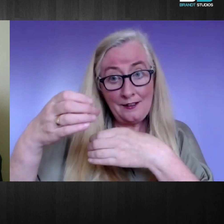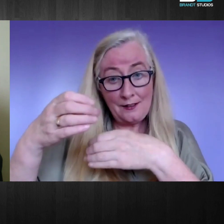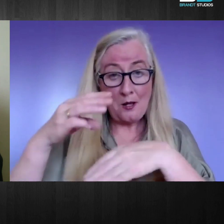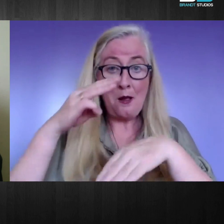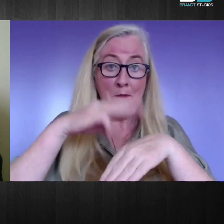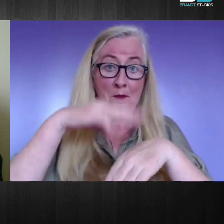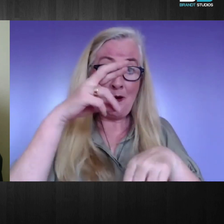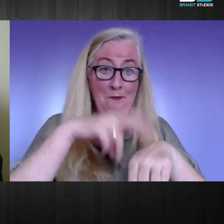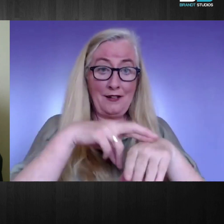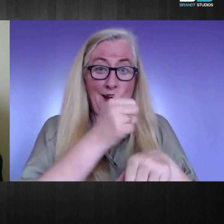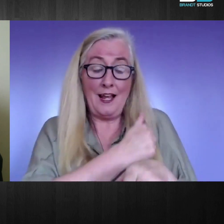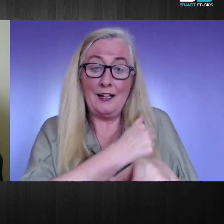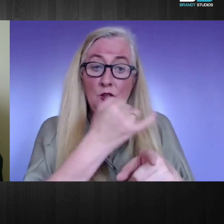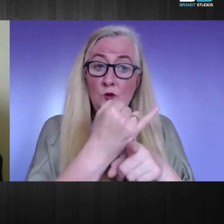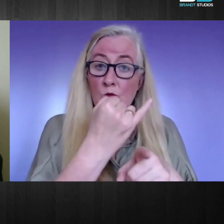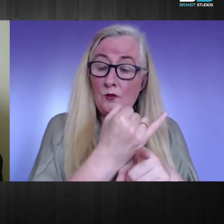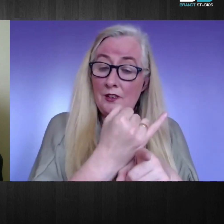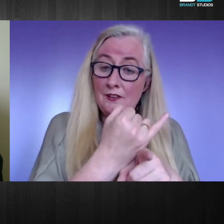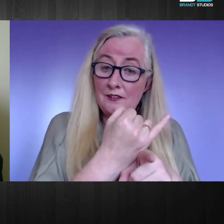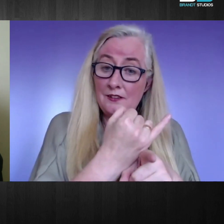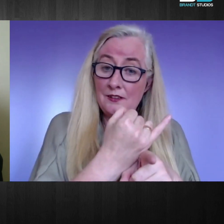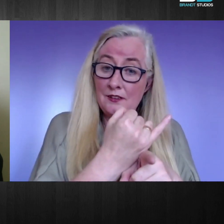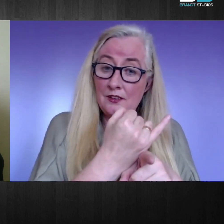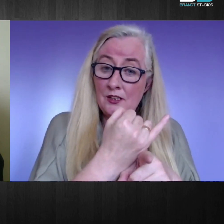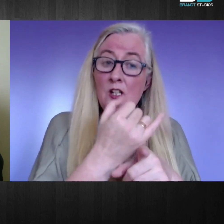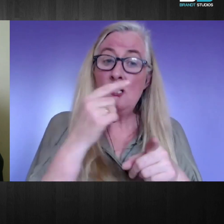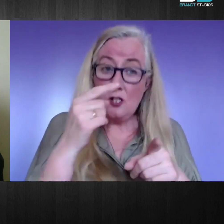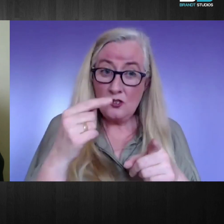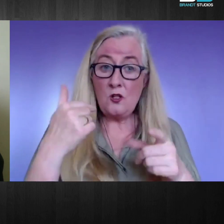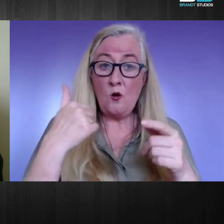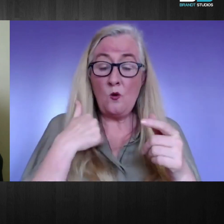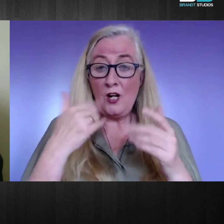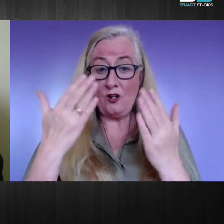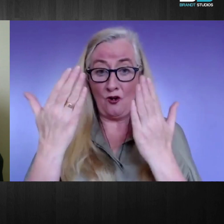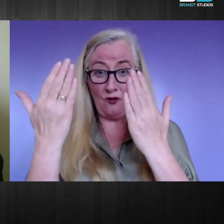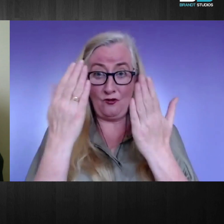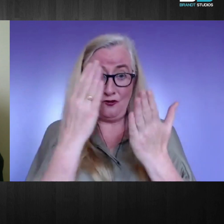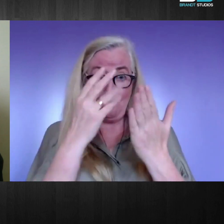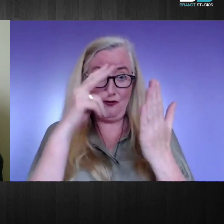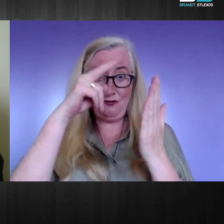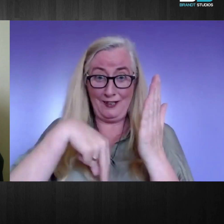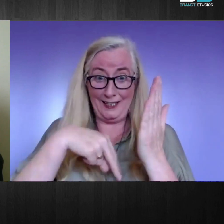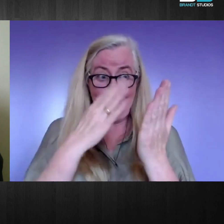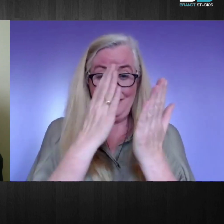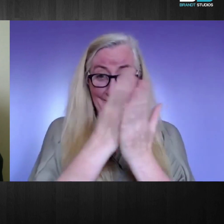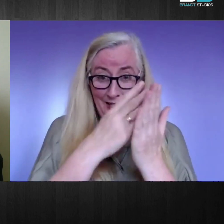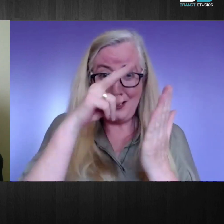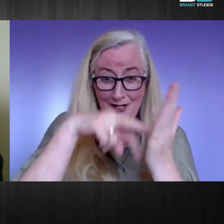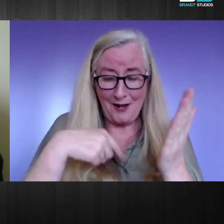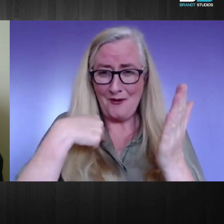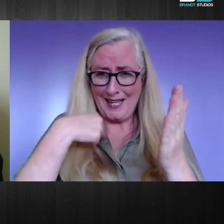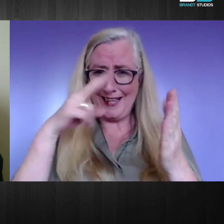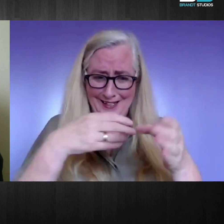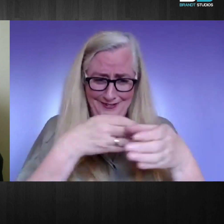these, we don't just read about characters that are dealing with something. We put ourselves in the place of them, and that locks into our brain differently.